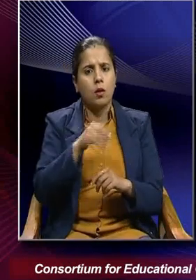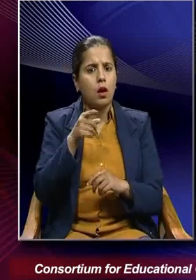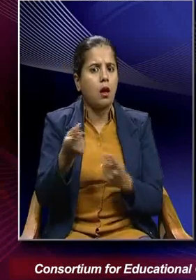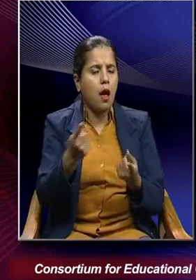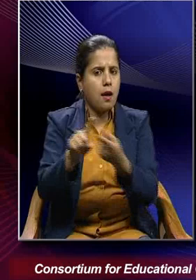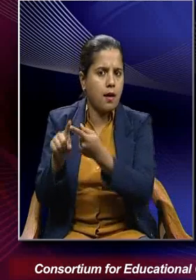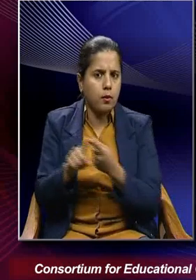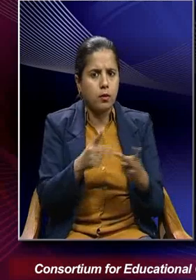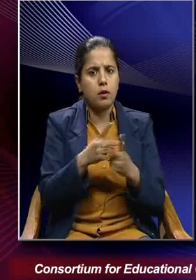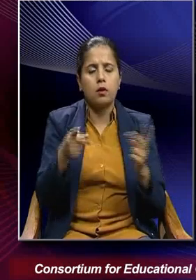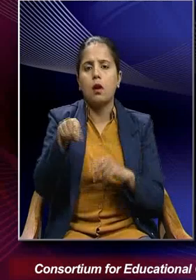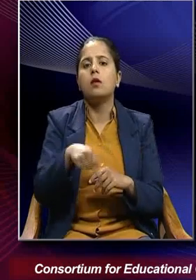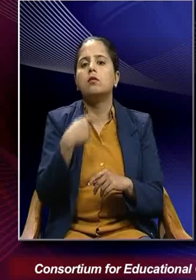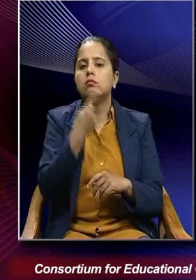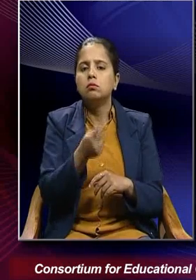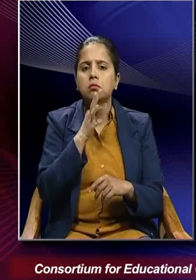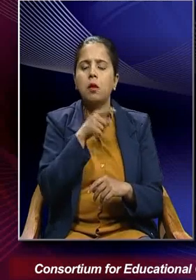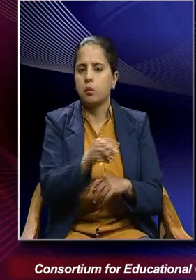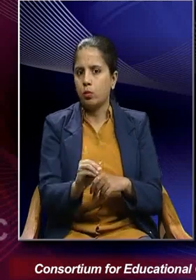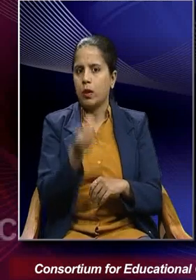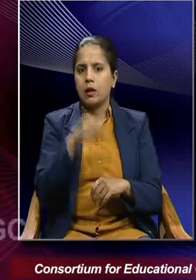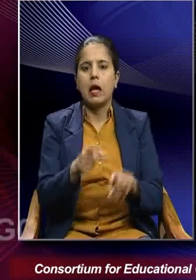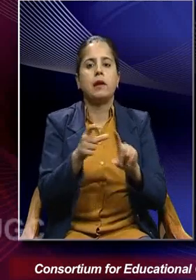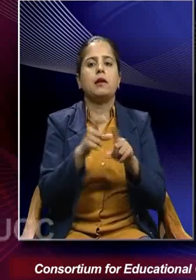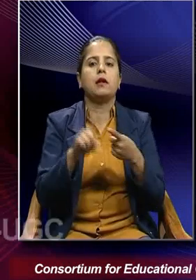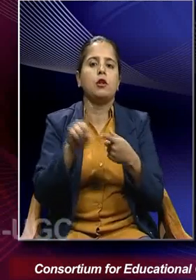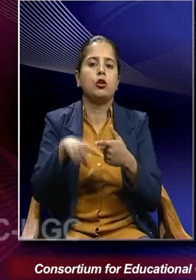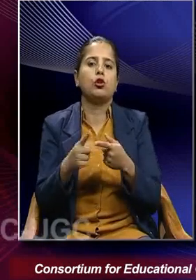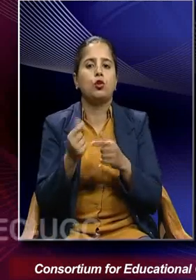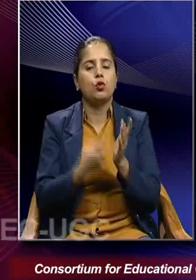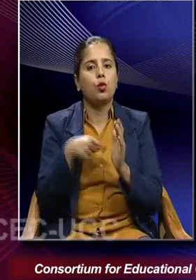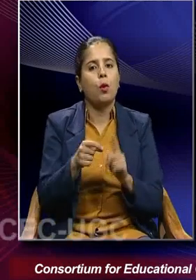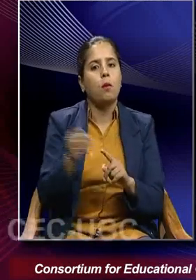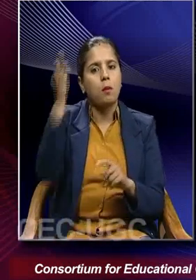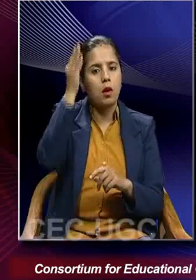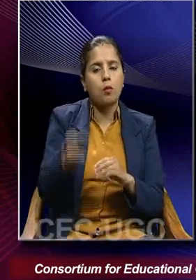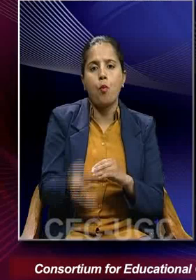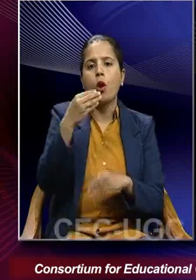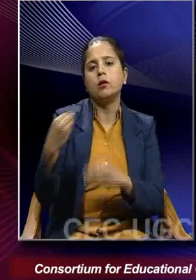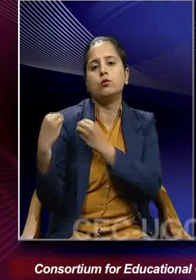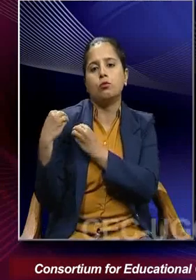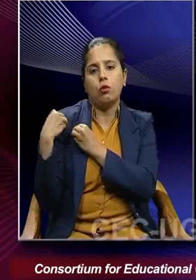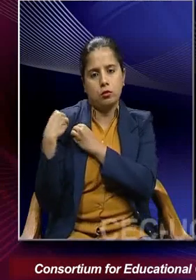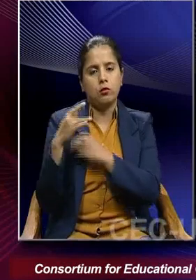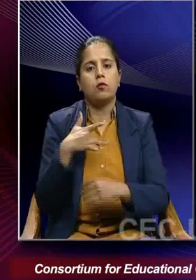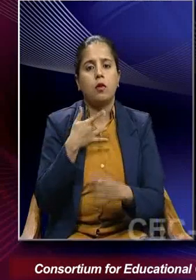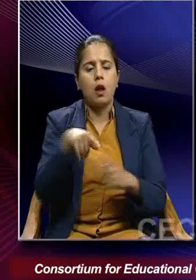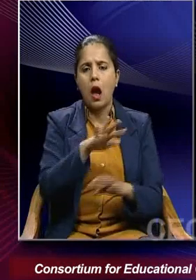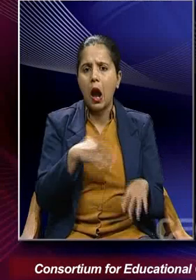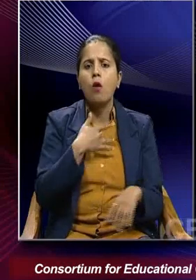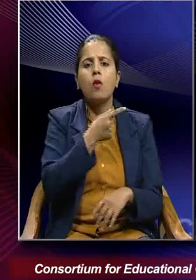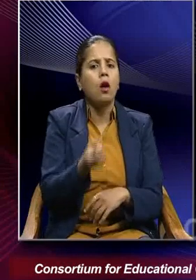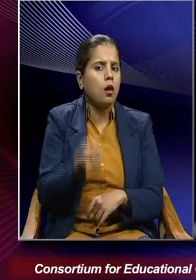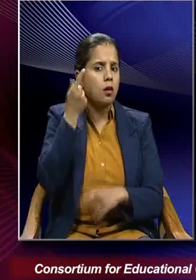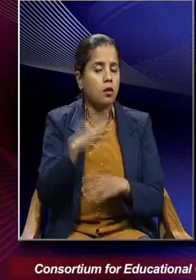are there, he would prefer a de jure Pakistan which may make League more responsible, and how he realized